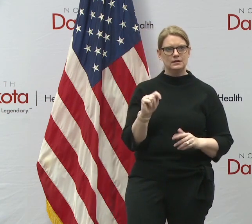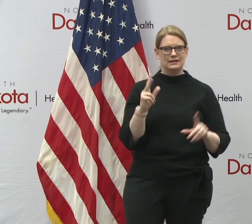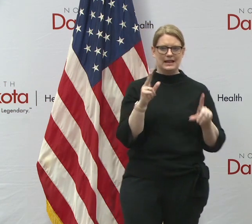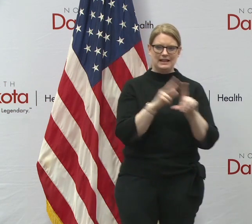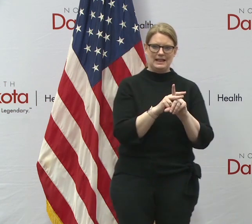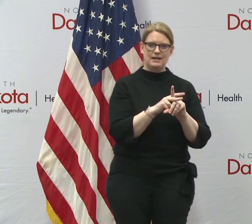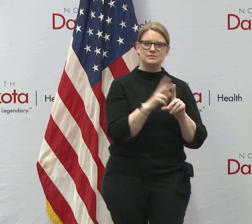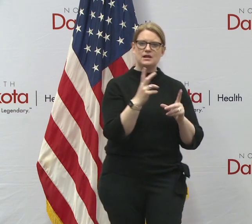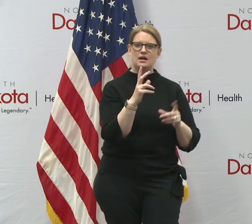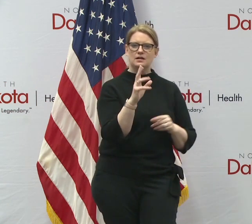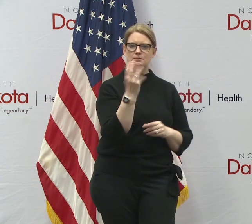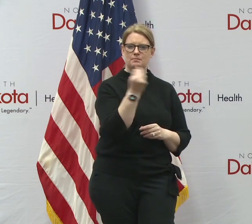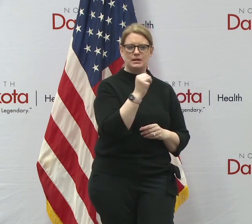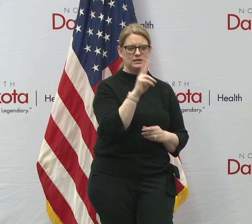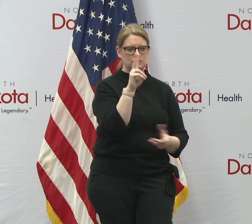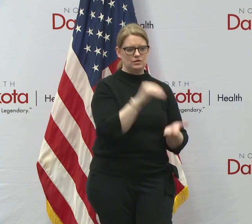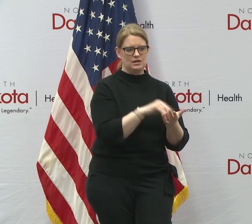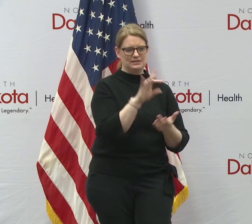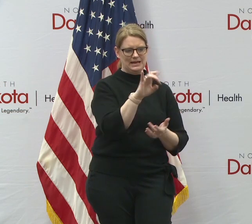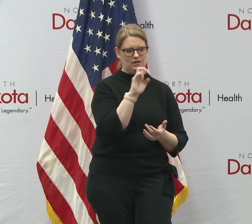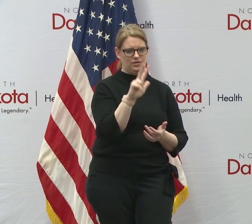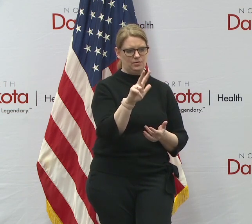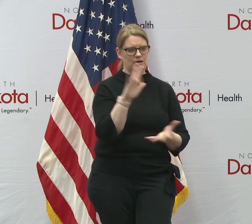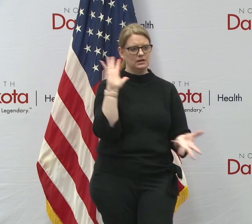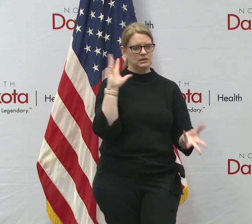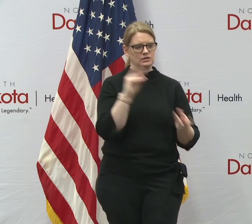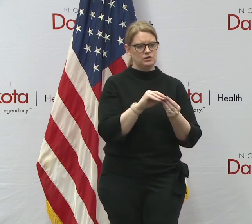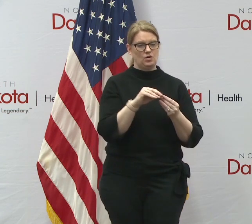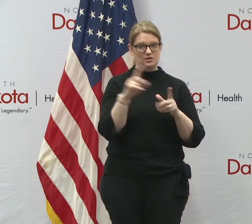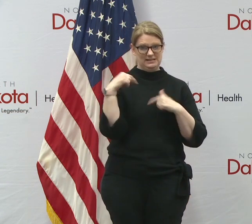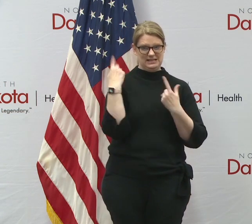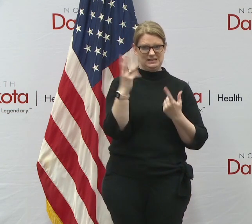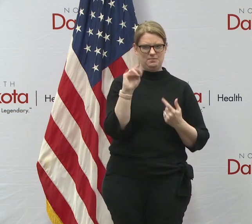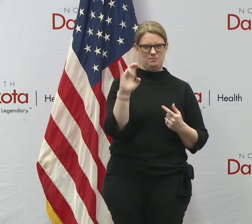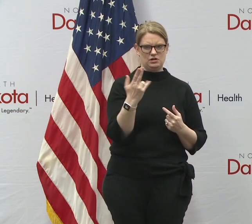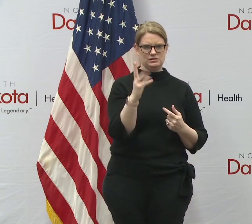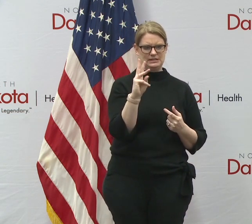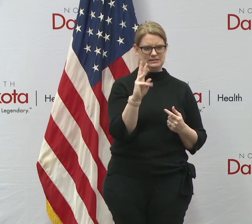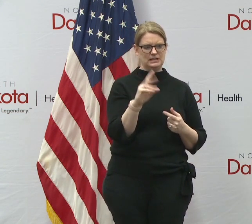on Monday, 2,803. Total since March 16th,